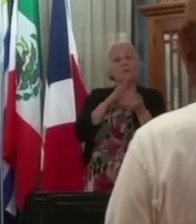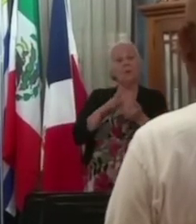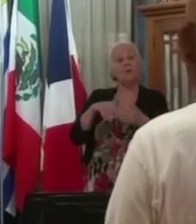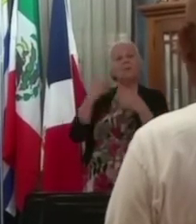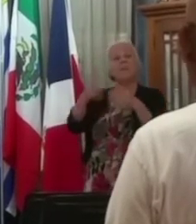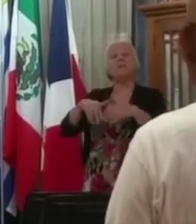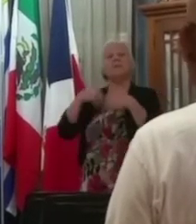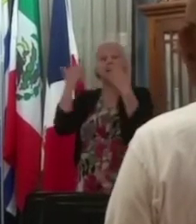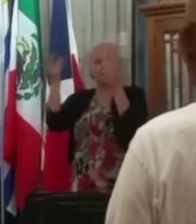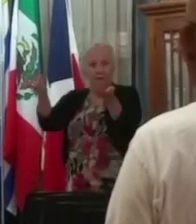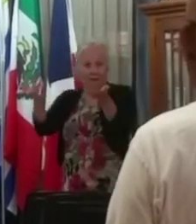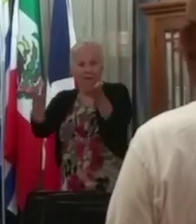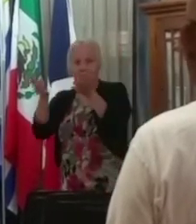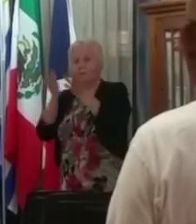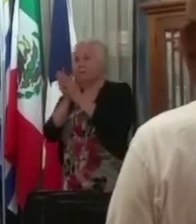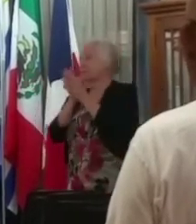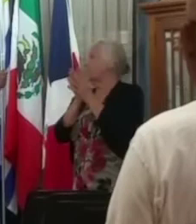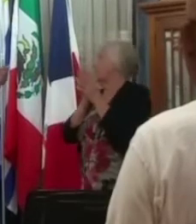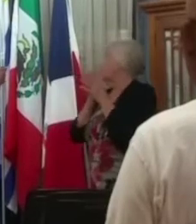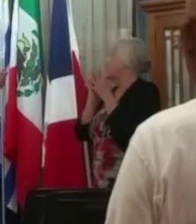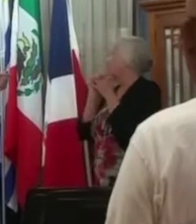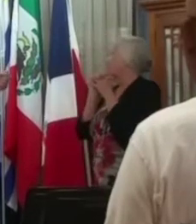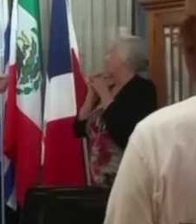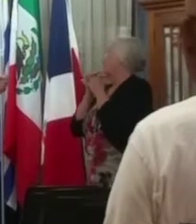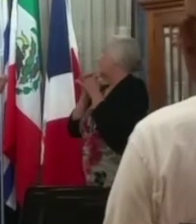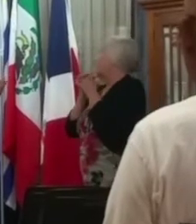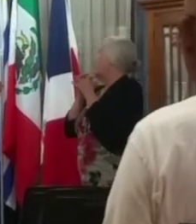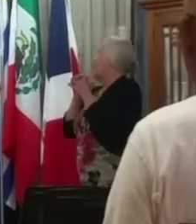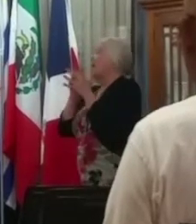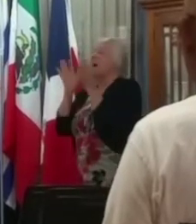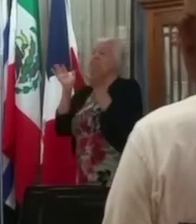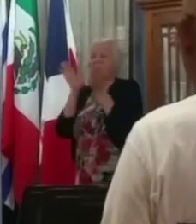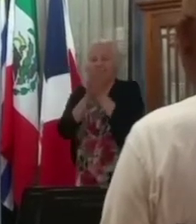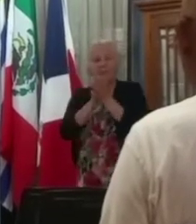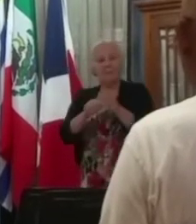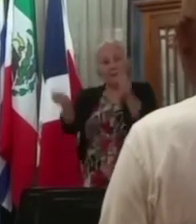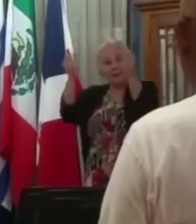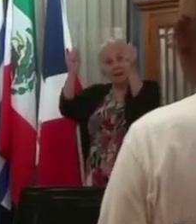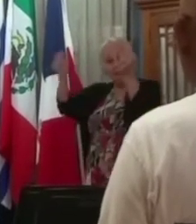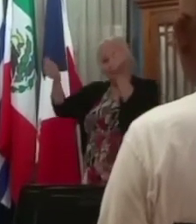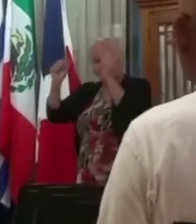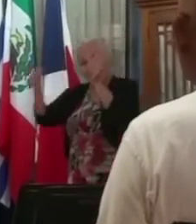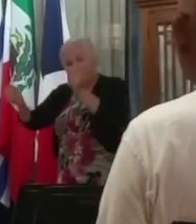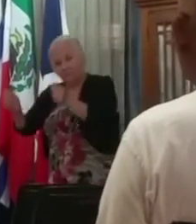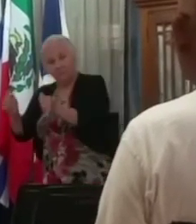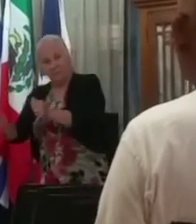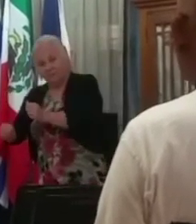Dice que yo un niño gritar ahí. Look, I found a Canadian penny. Mi